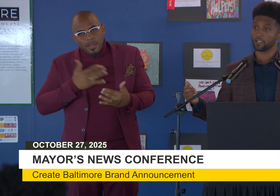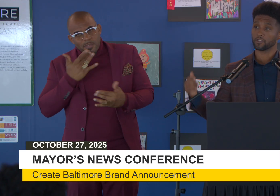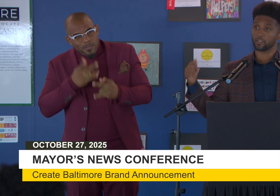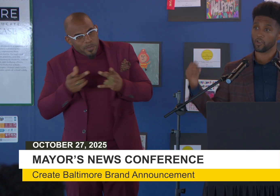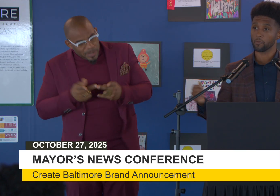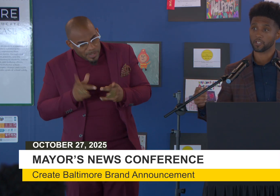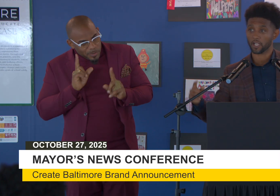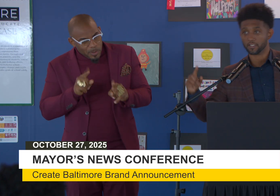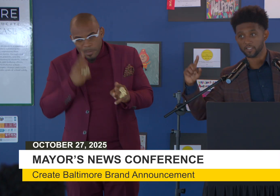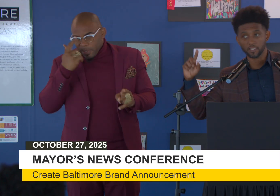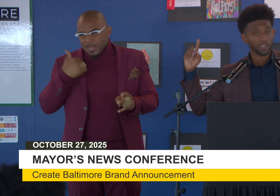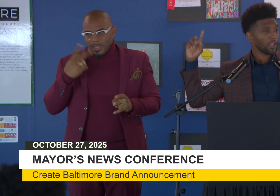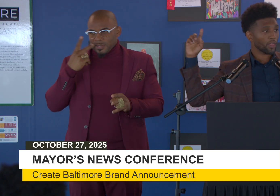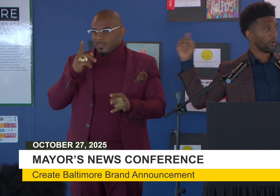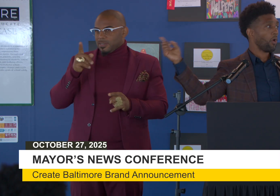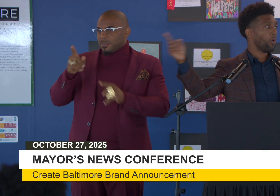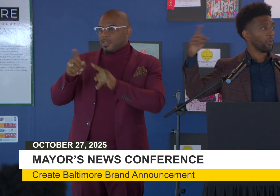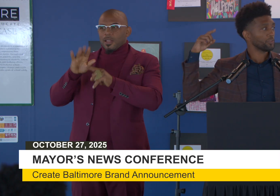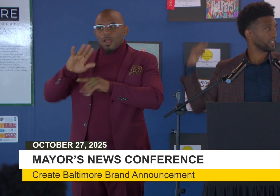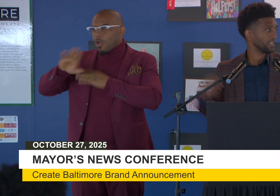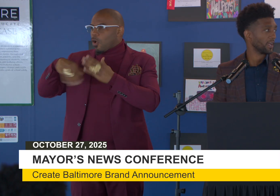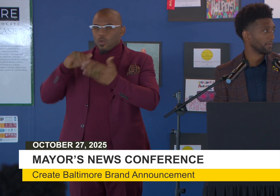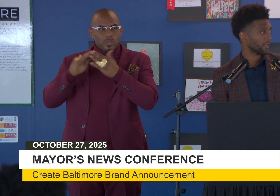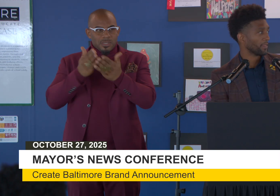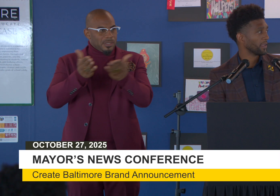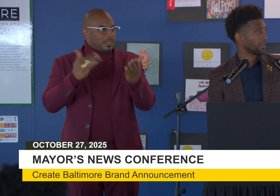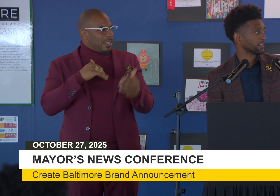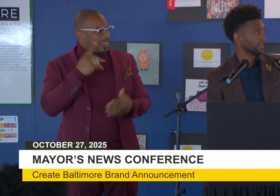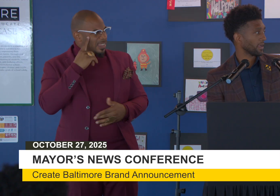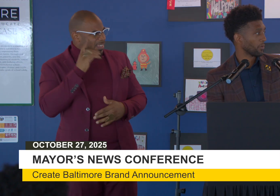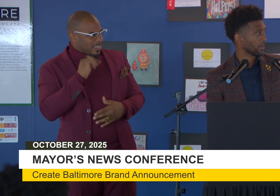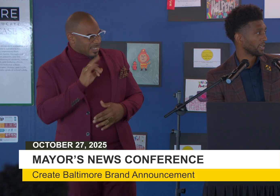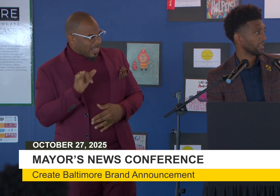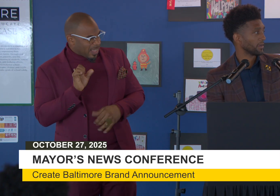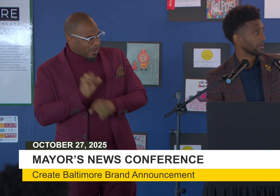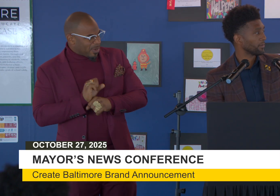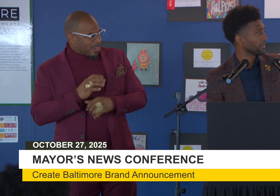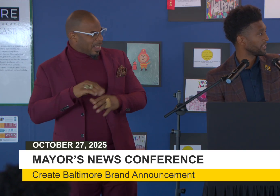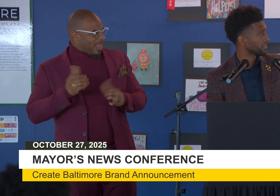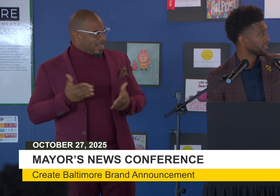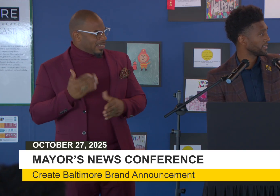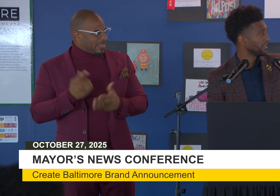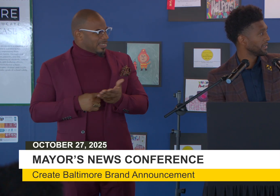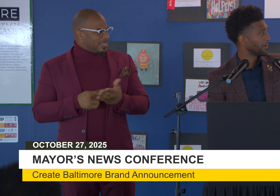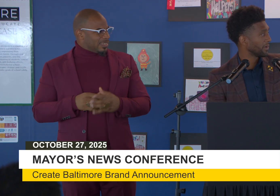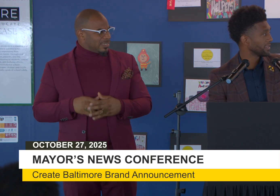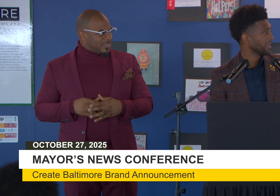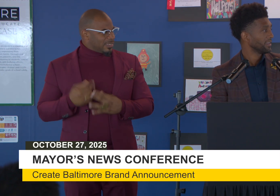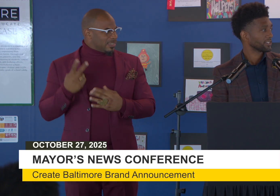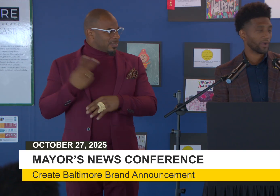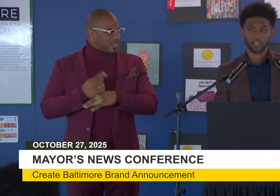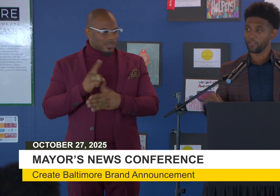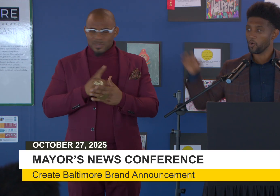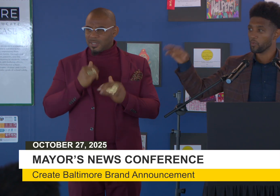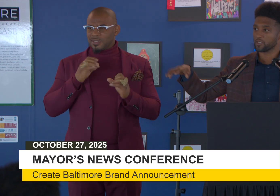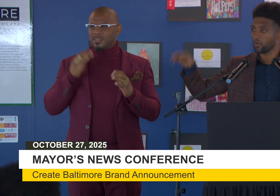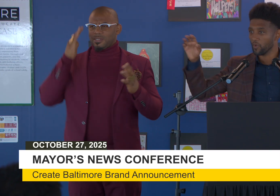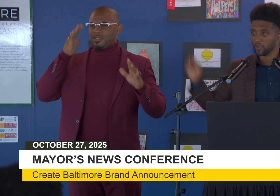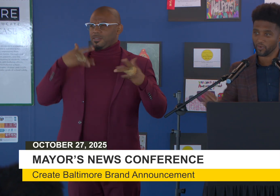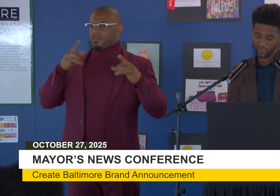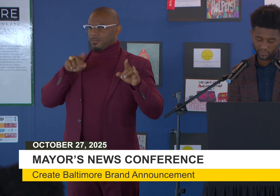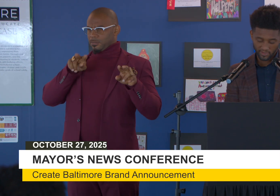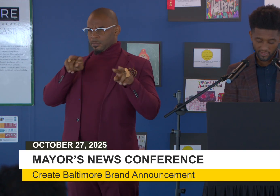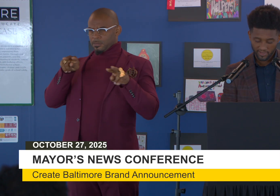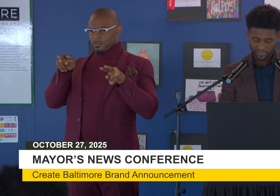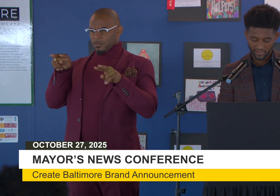favorite places to go because I can see the whole city. I think I should like work out of here a couple days a week so I can know what's